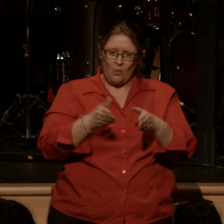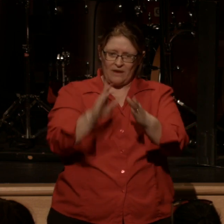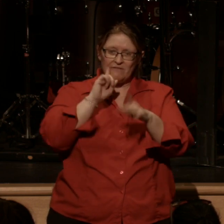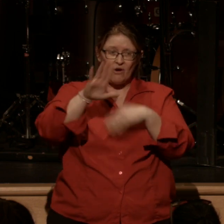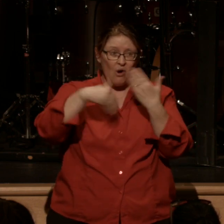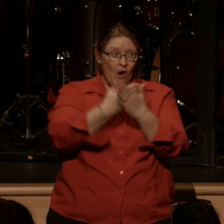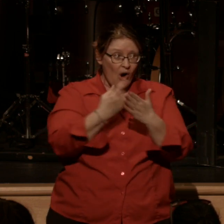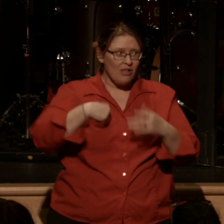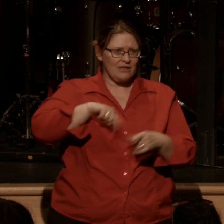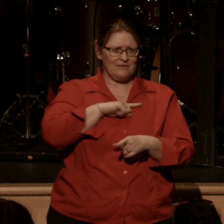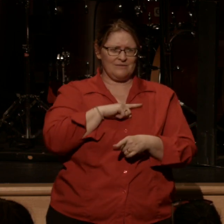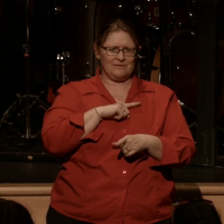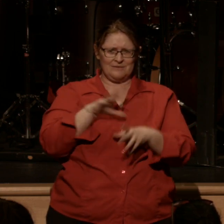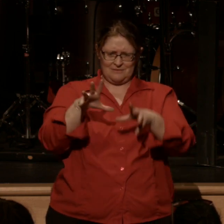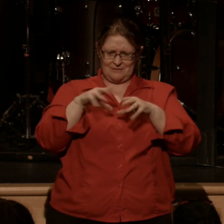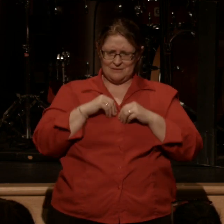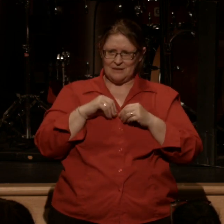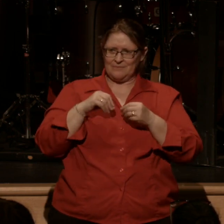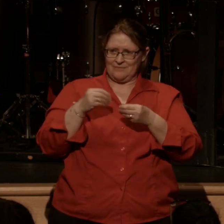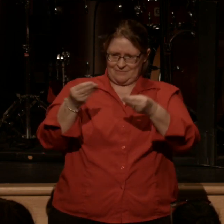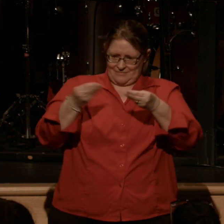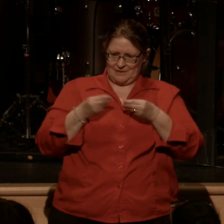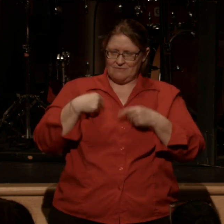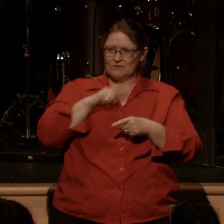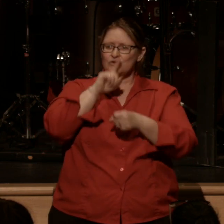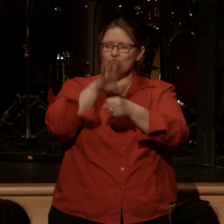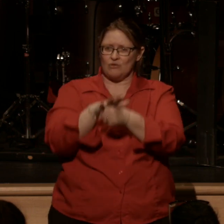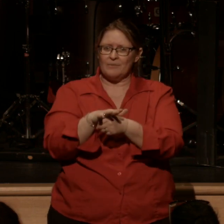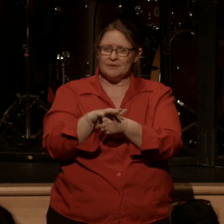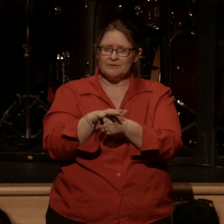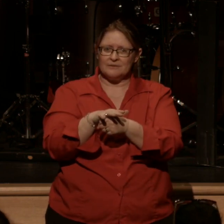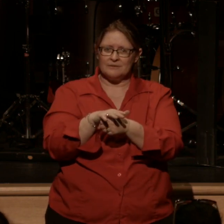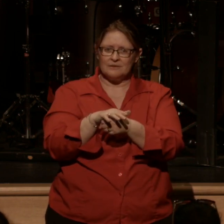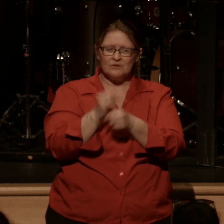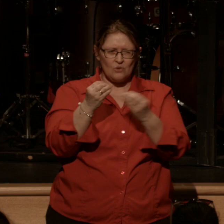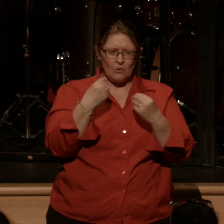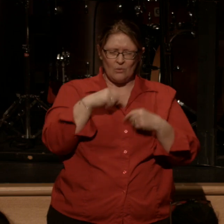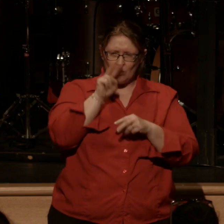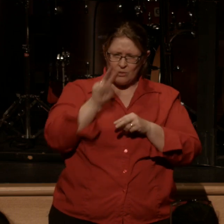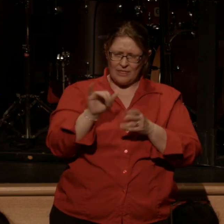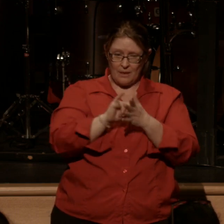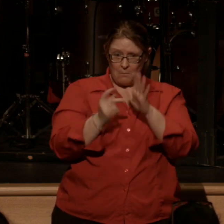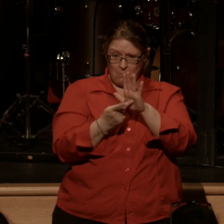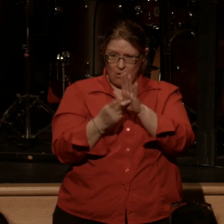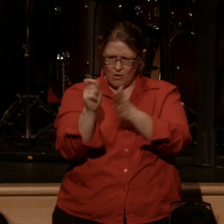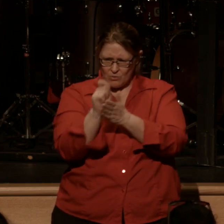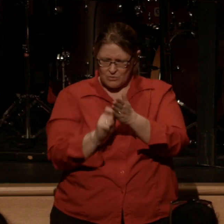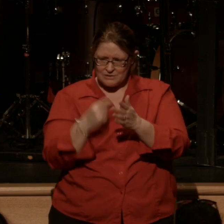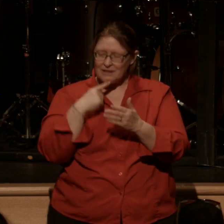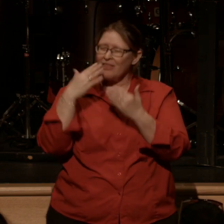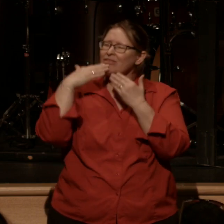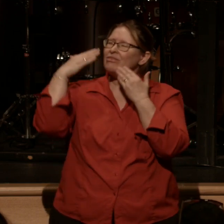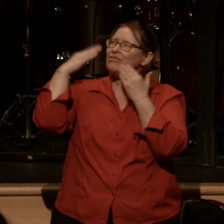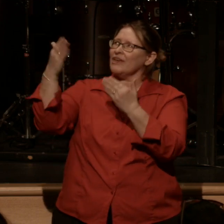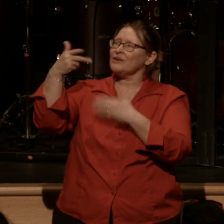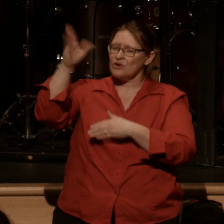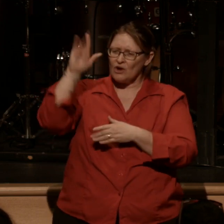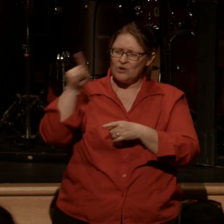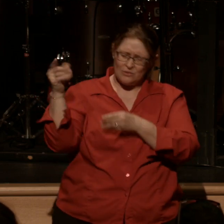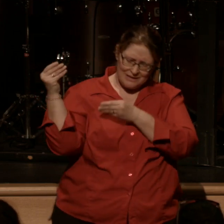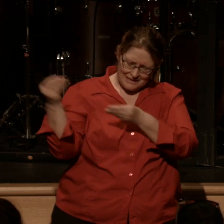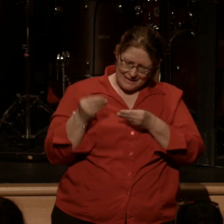be recipients of the promise. And so we look to that as Paul wrote and we say, thank you, God, that you